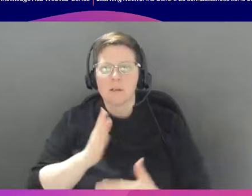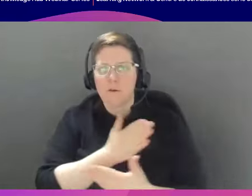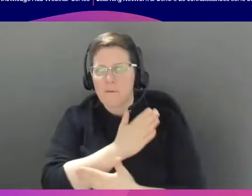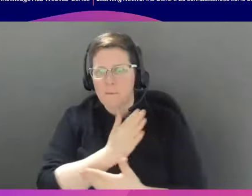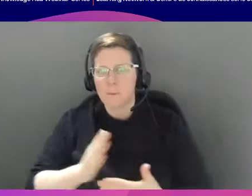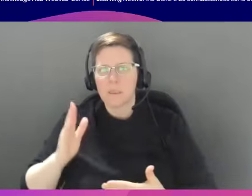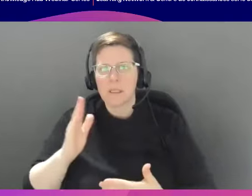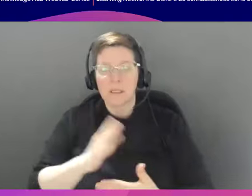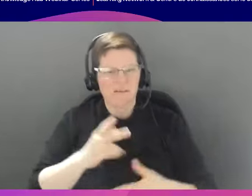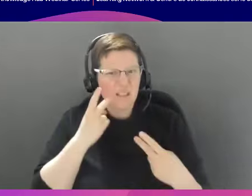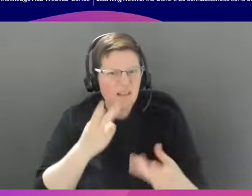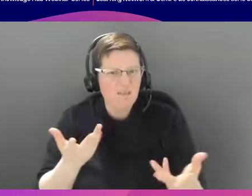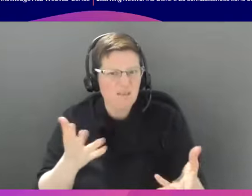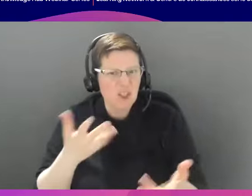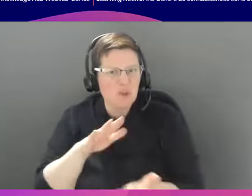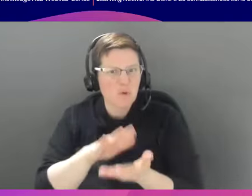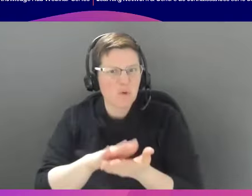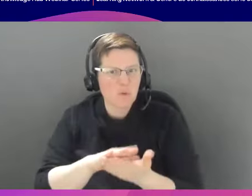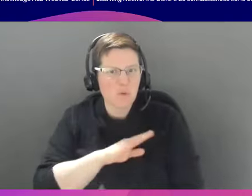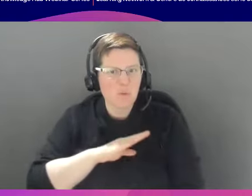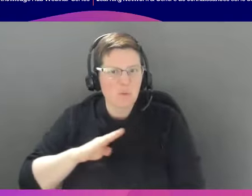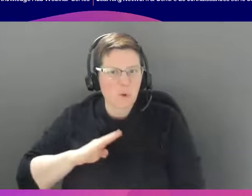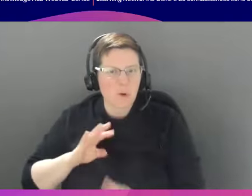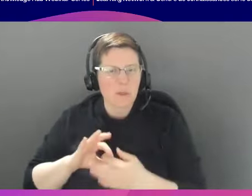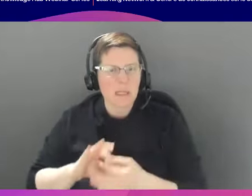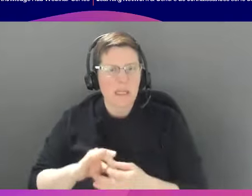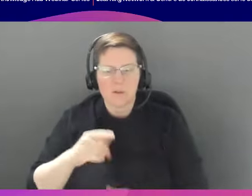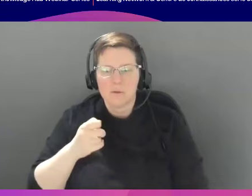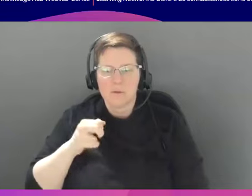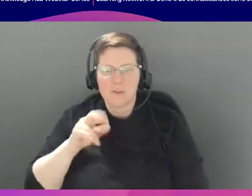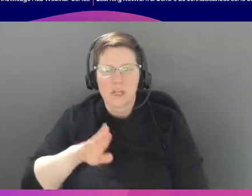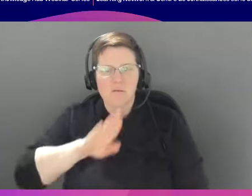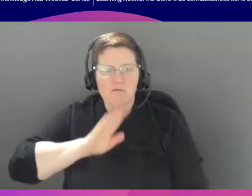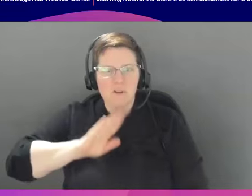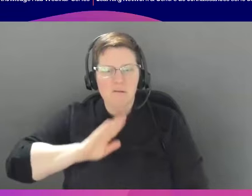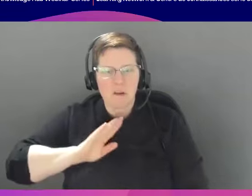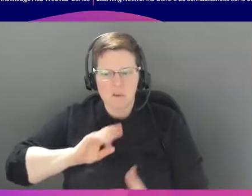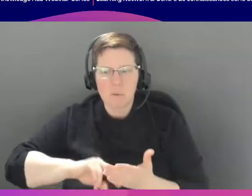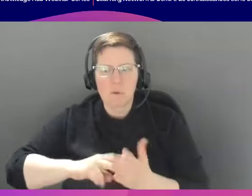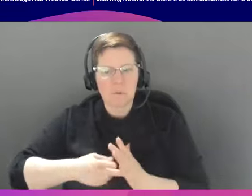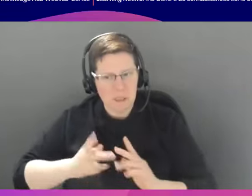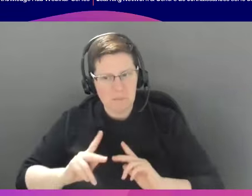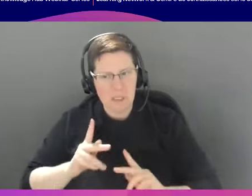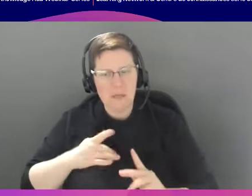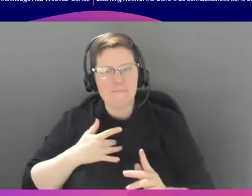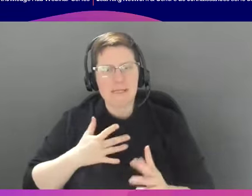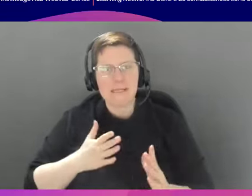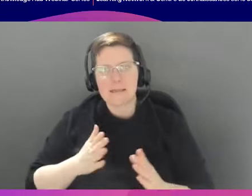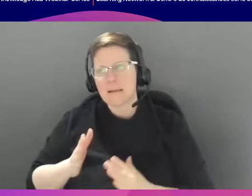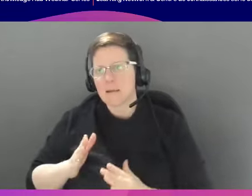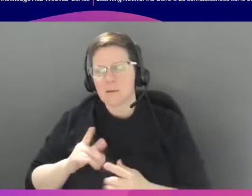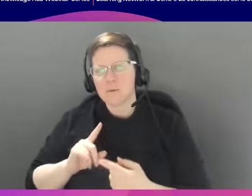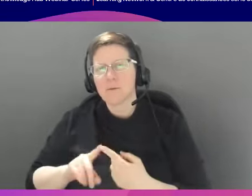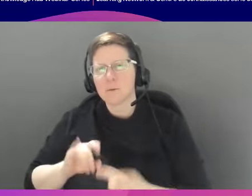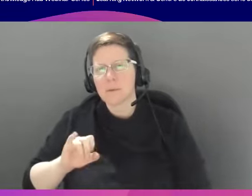think that's really connected to this kind of gender frustration that does lead individuals towards inceldom. And so there's